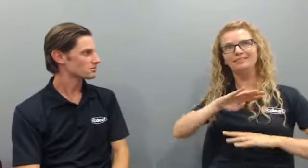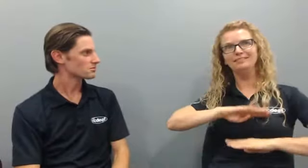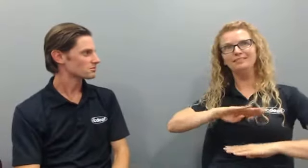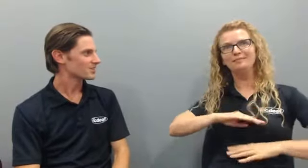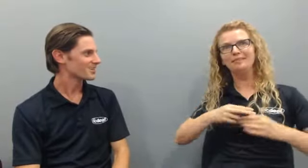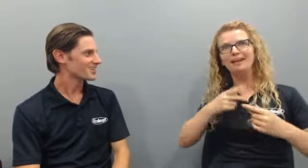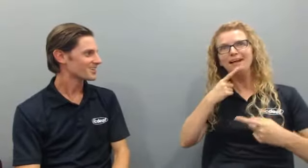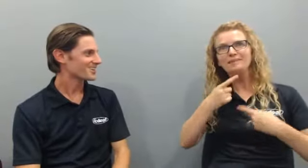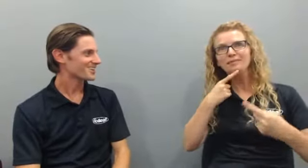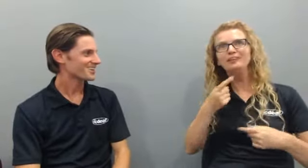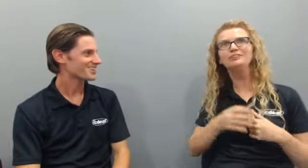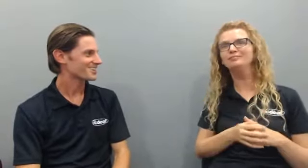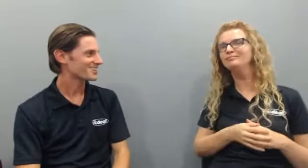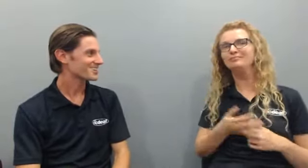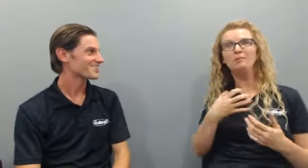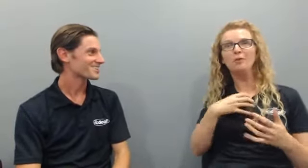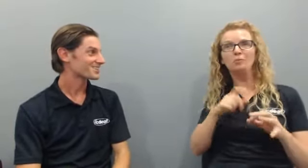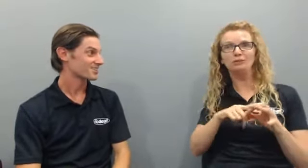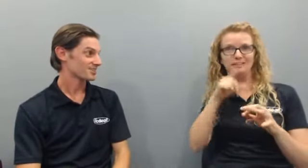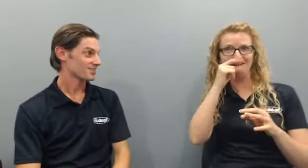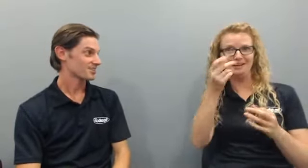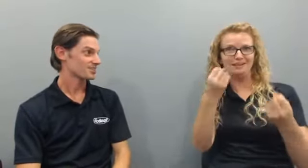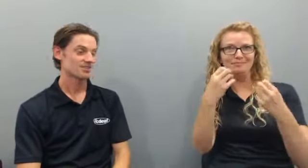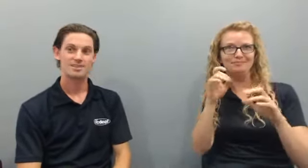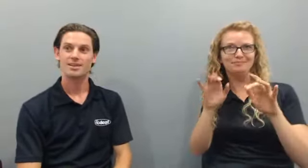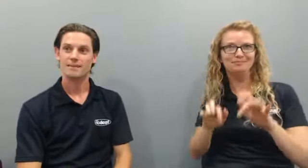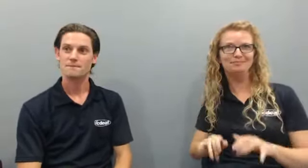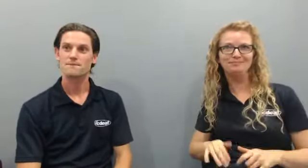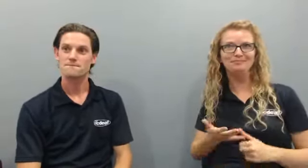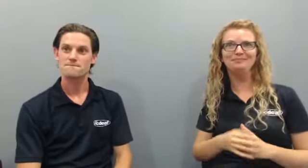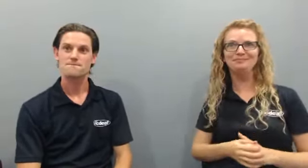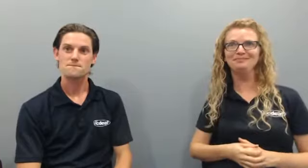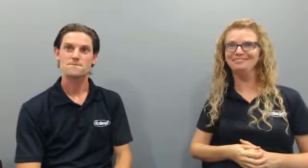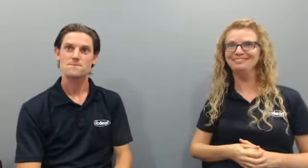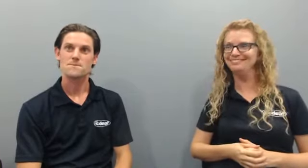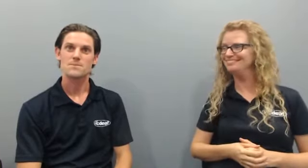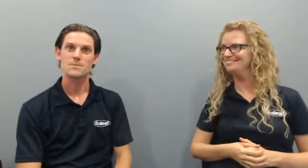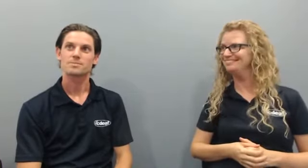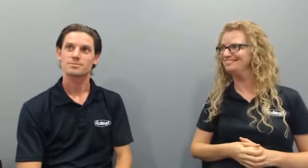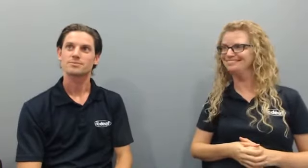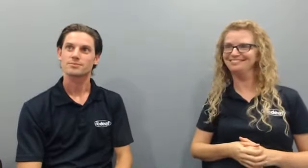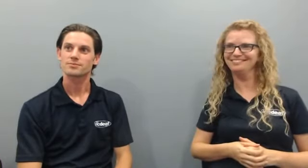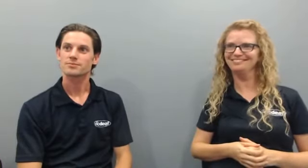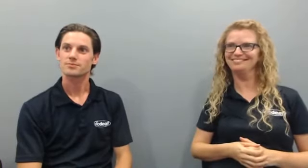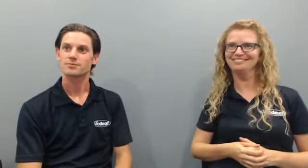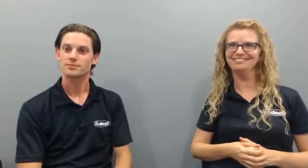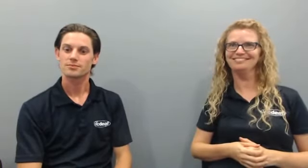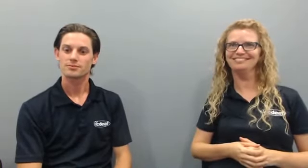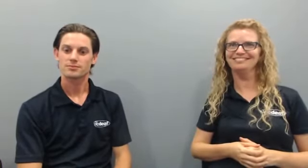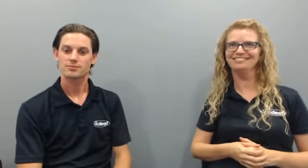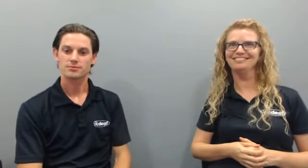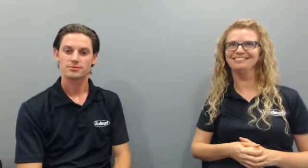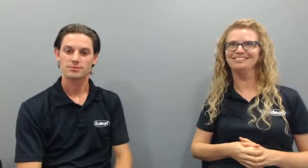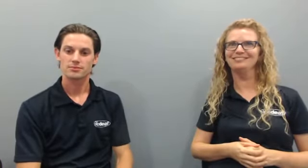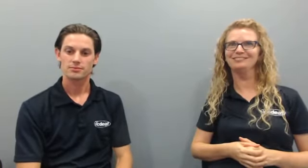coming through. Hopefully you're happy with the information you're receiving, and please feel free to keep bringing the questions to us.